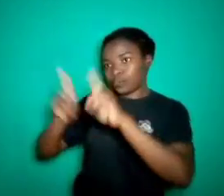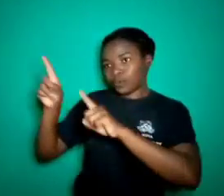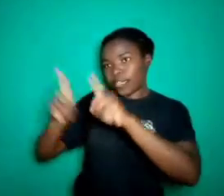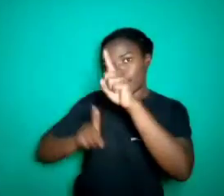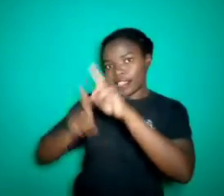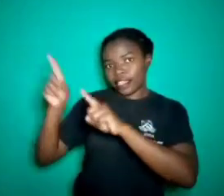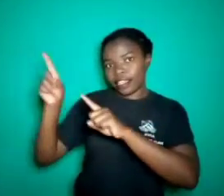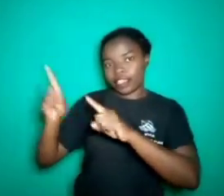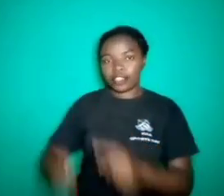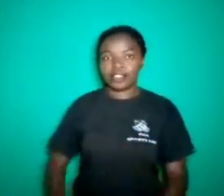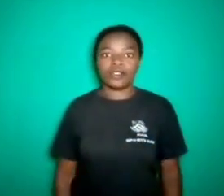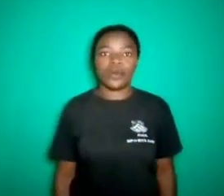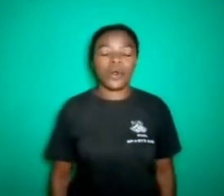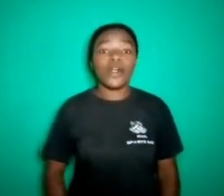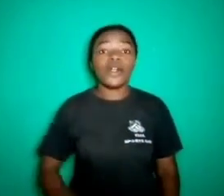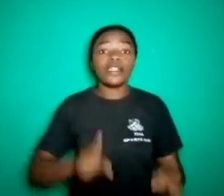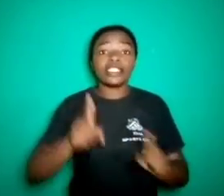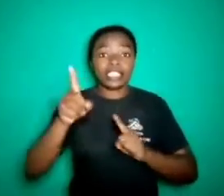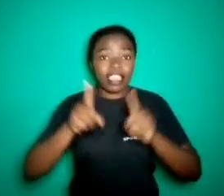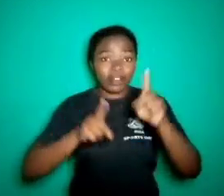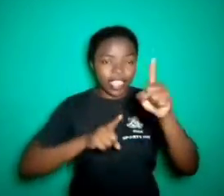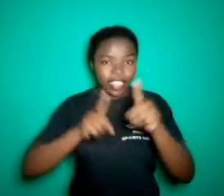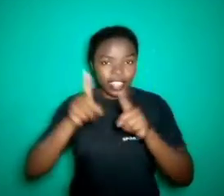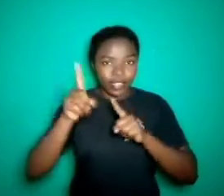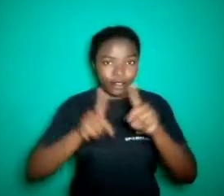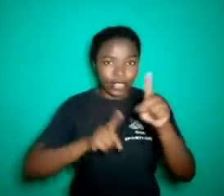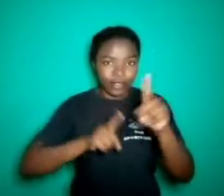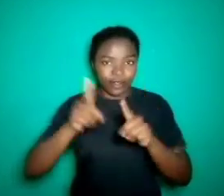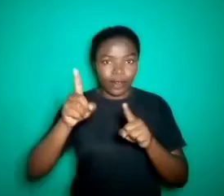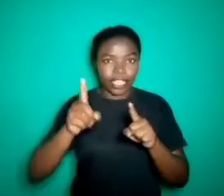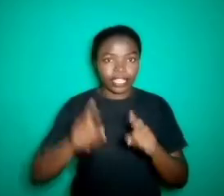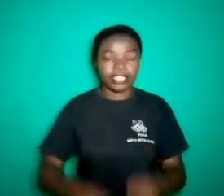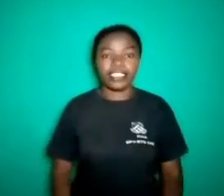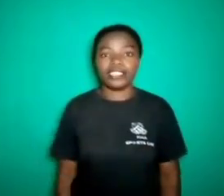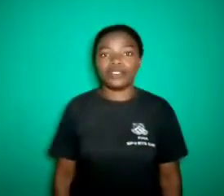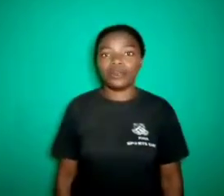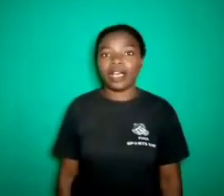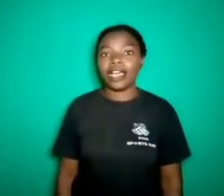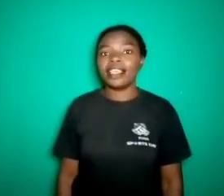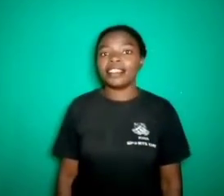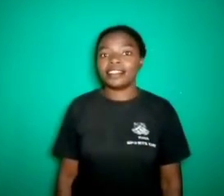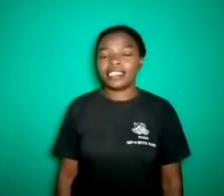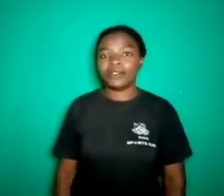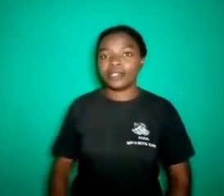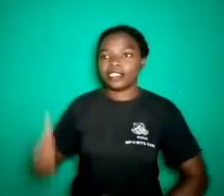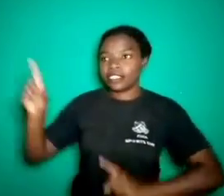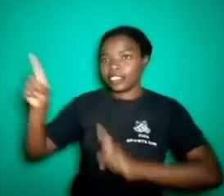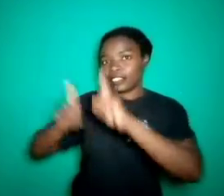Tour. So, travel, going forward, then tour, sideways.